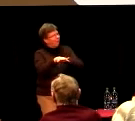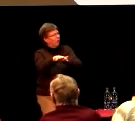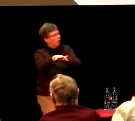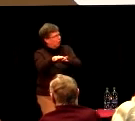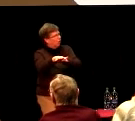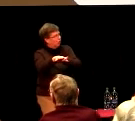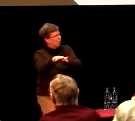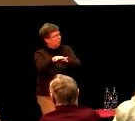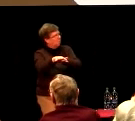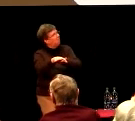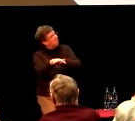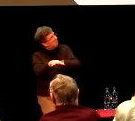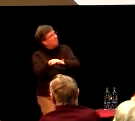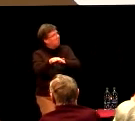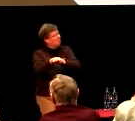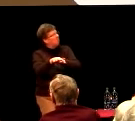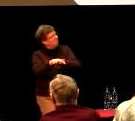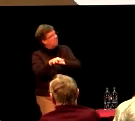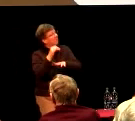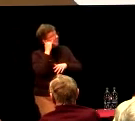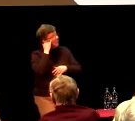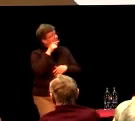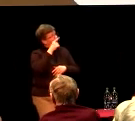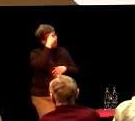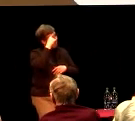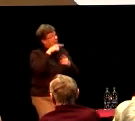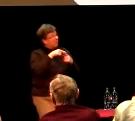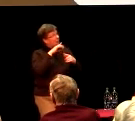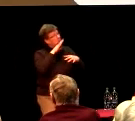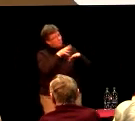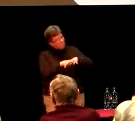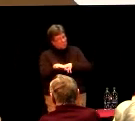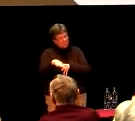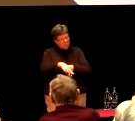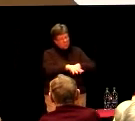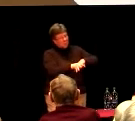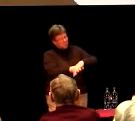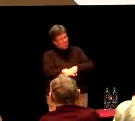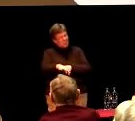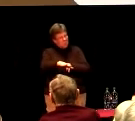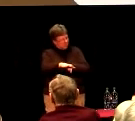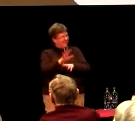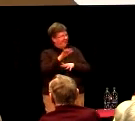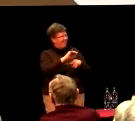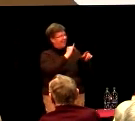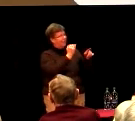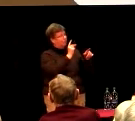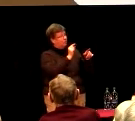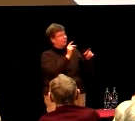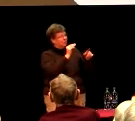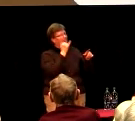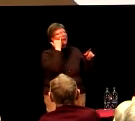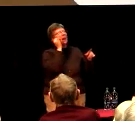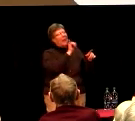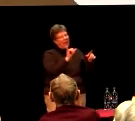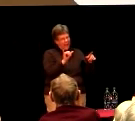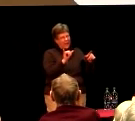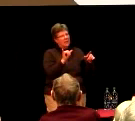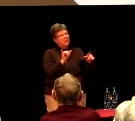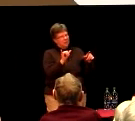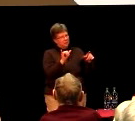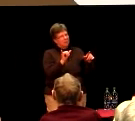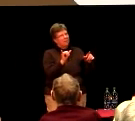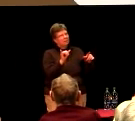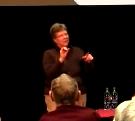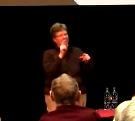river dynamics, if you boat and you think about the meanders and swirls, it's very much the way the jet stream works.